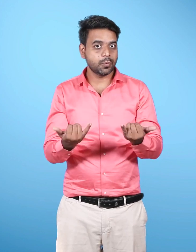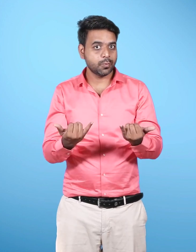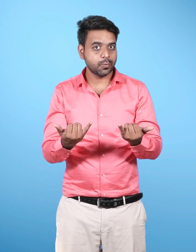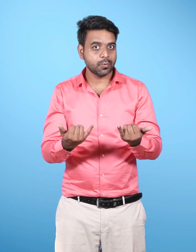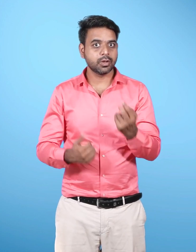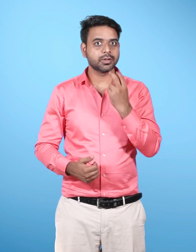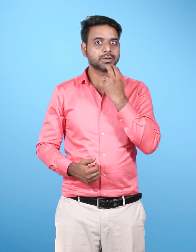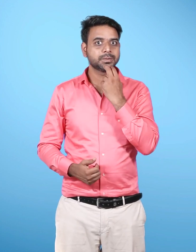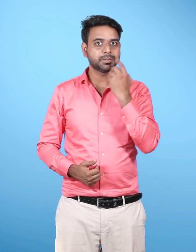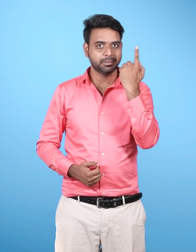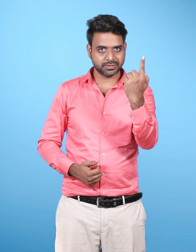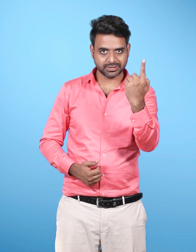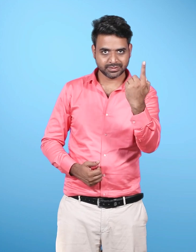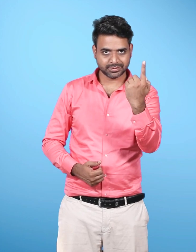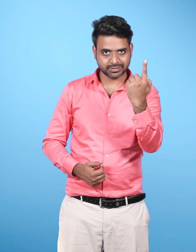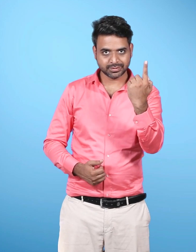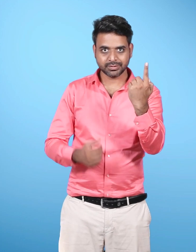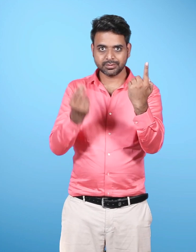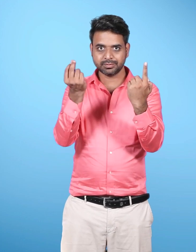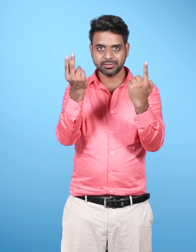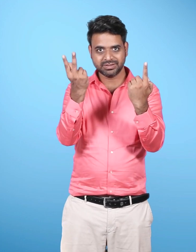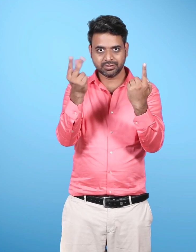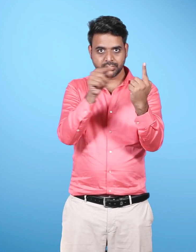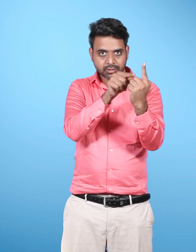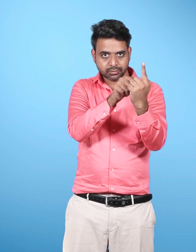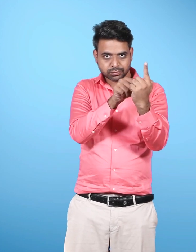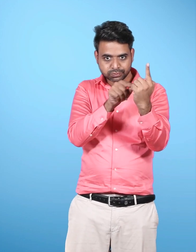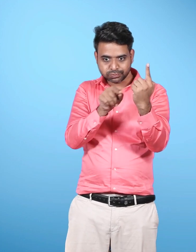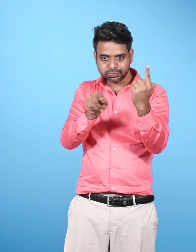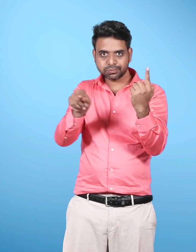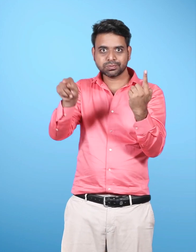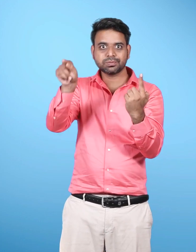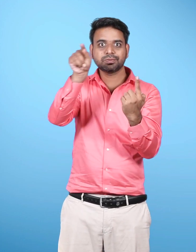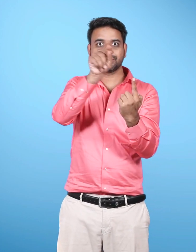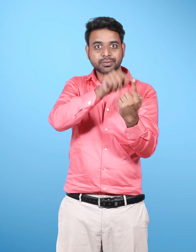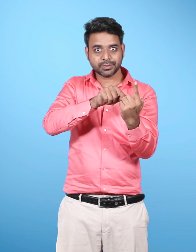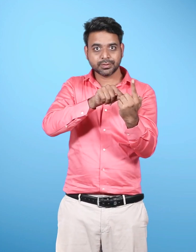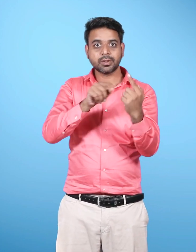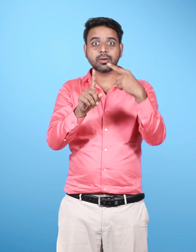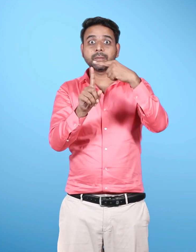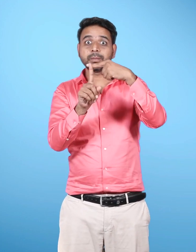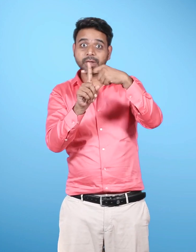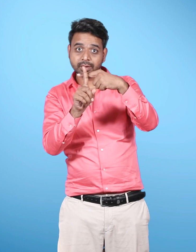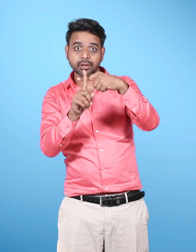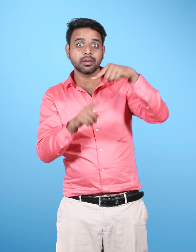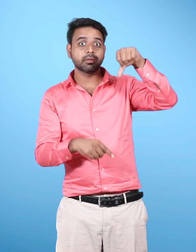Now make a circuit by connecting an electric cell and a bulb with this switch as shown in figure 12.9.